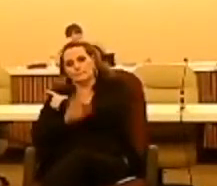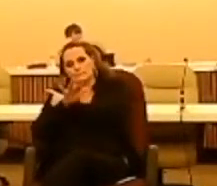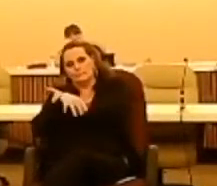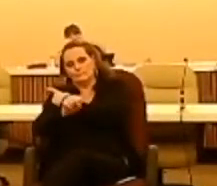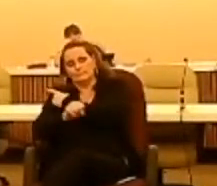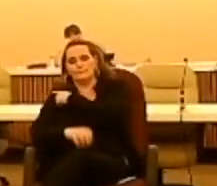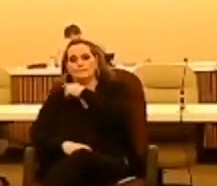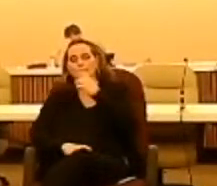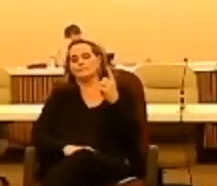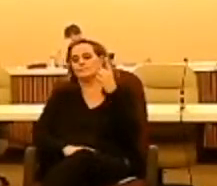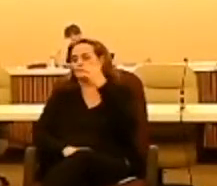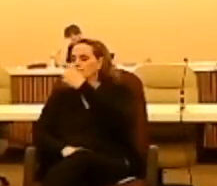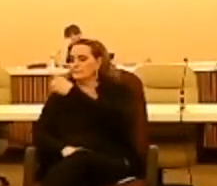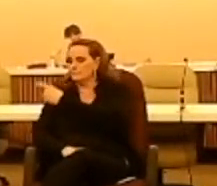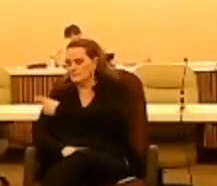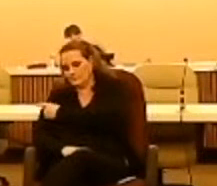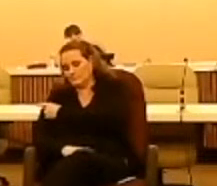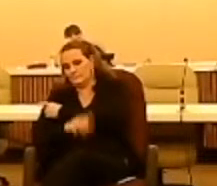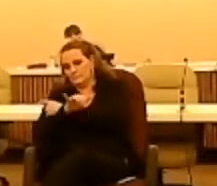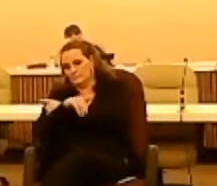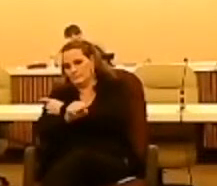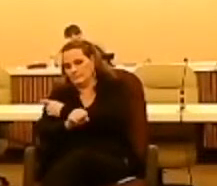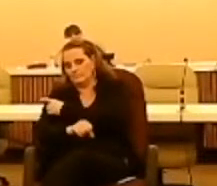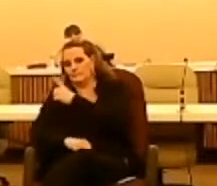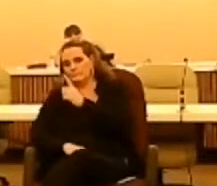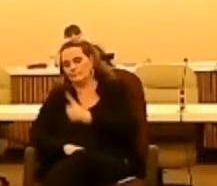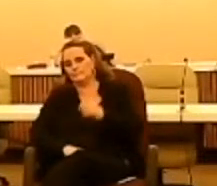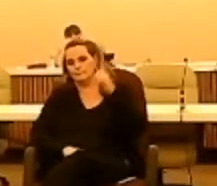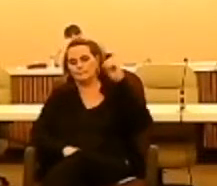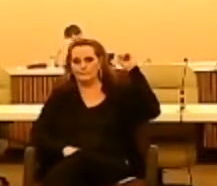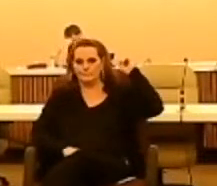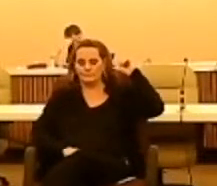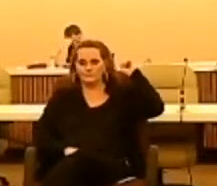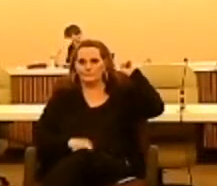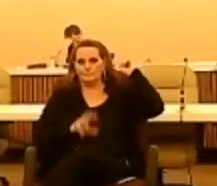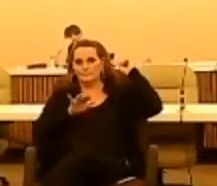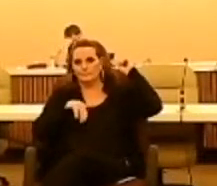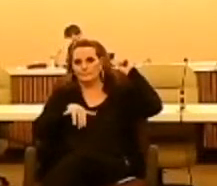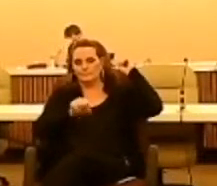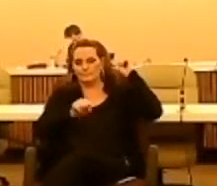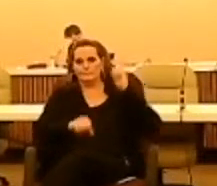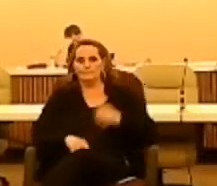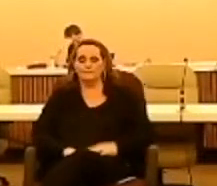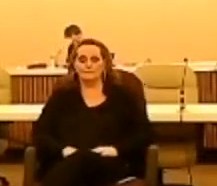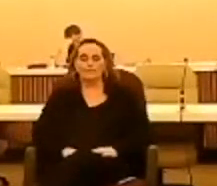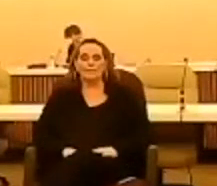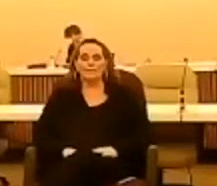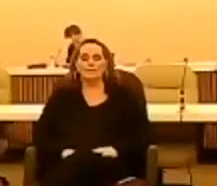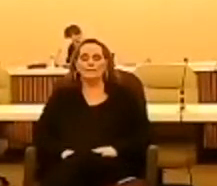Safranik, Aye. Councilmember Bolzner, Aye. Supervisor Schultz. Aye.